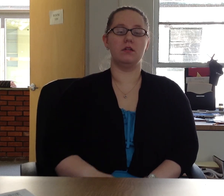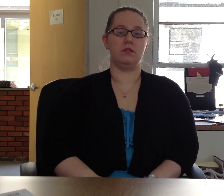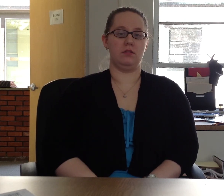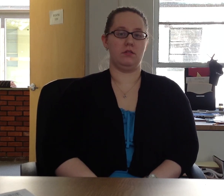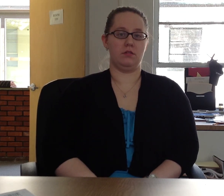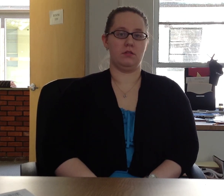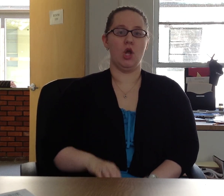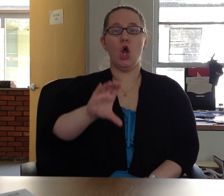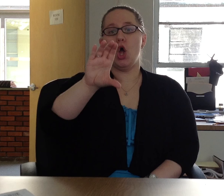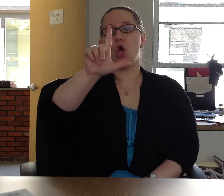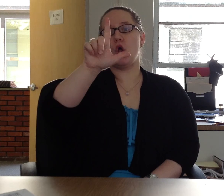chlorine,